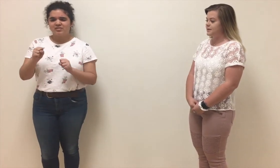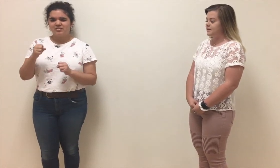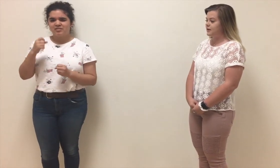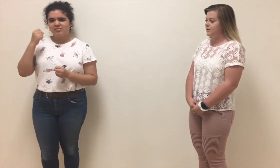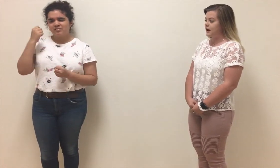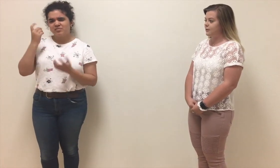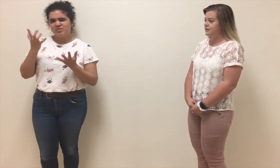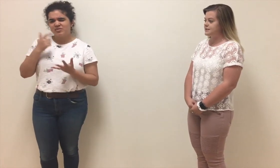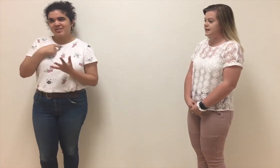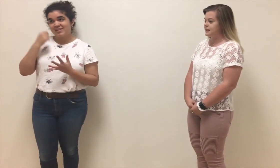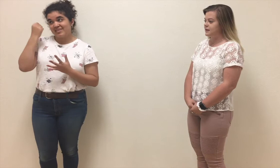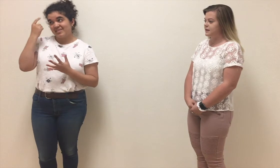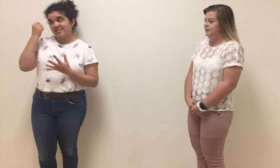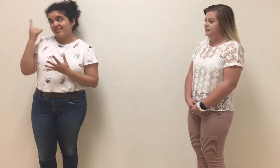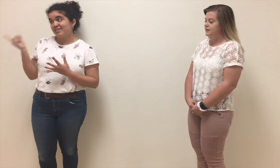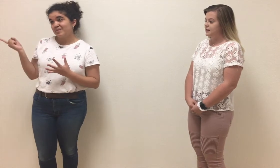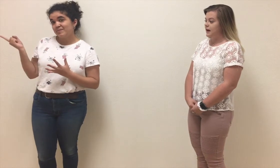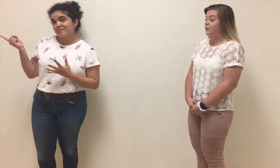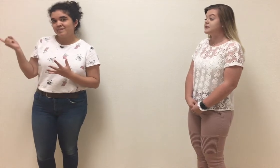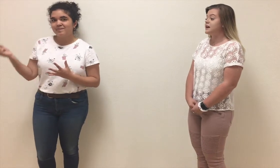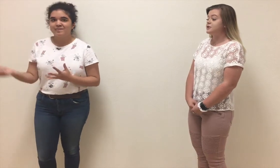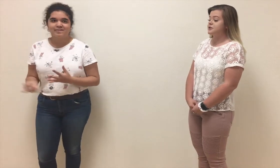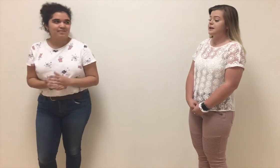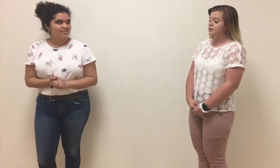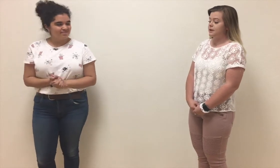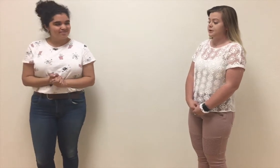maybe I wanted to understand her better.